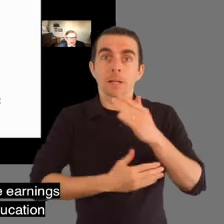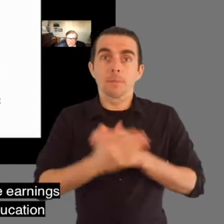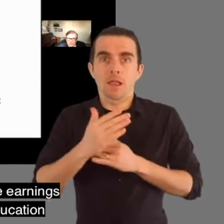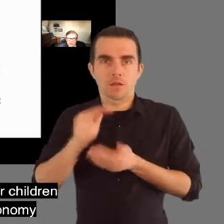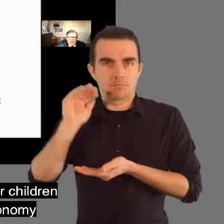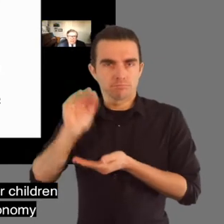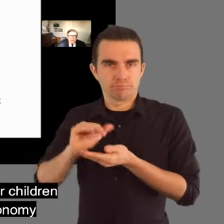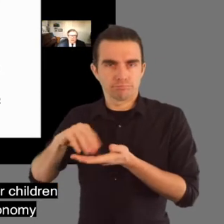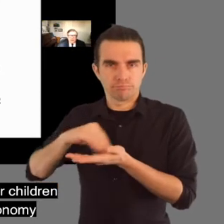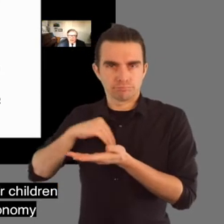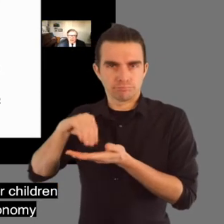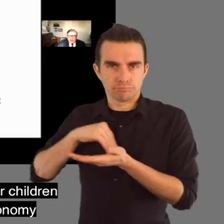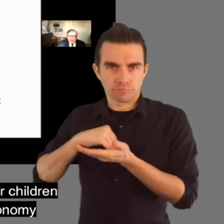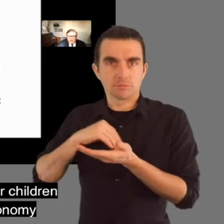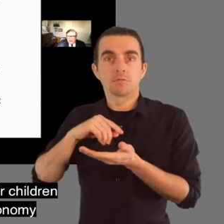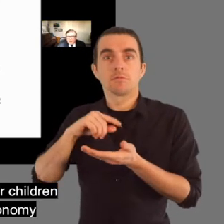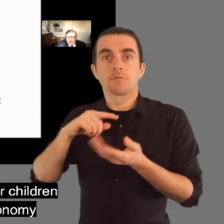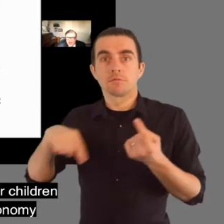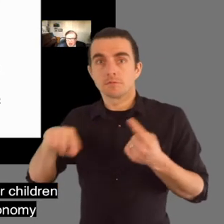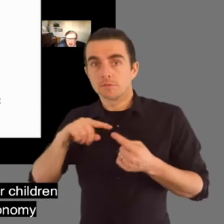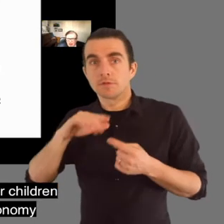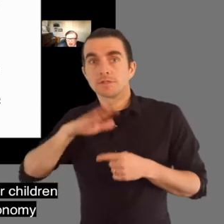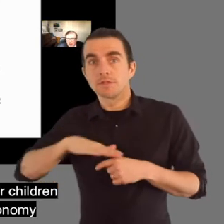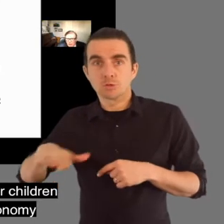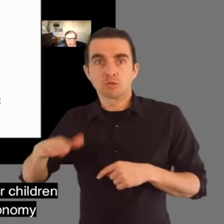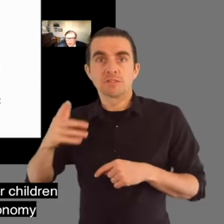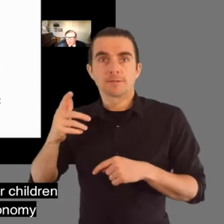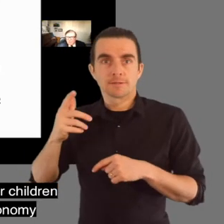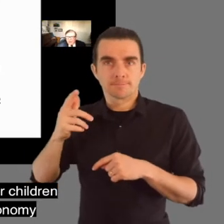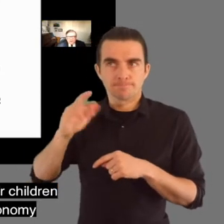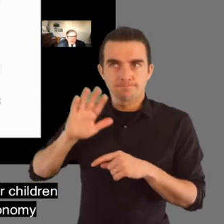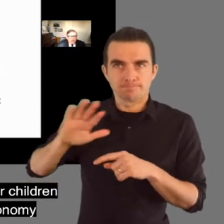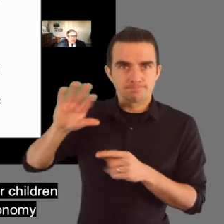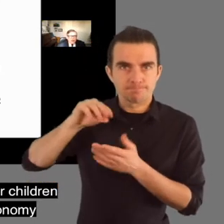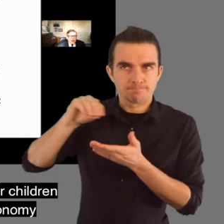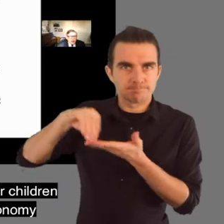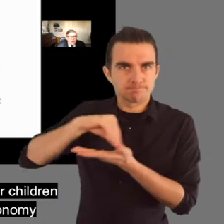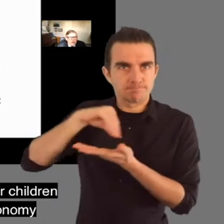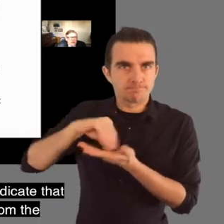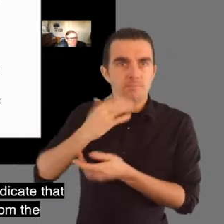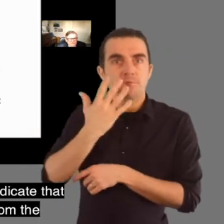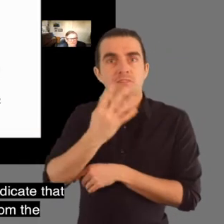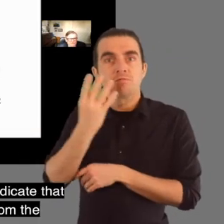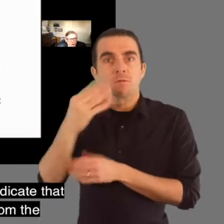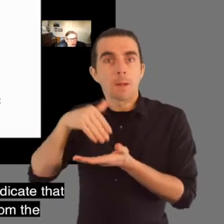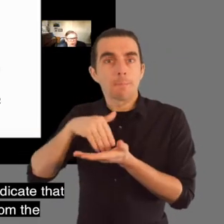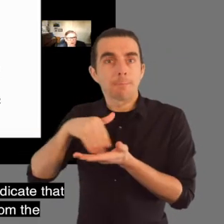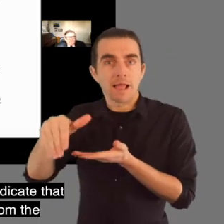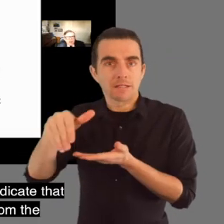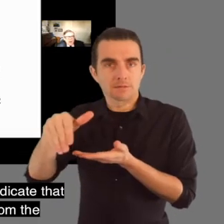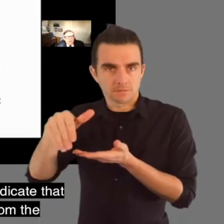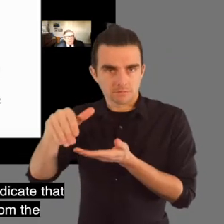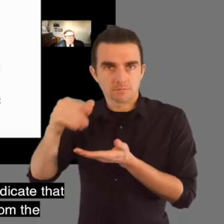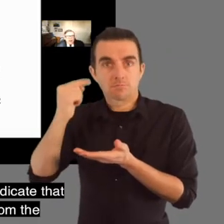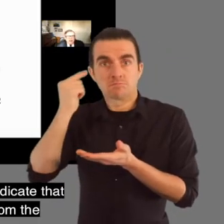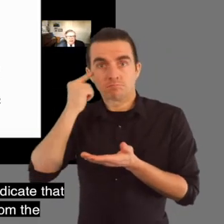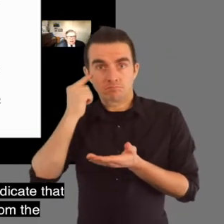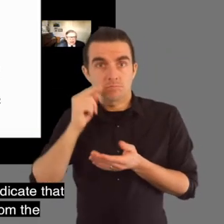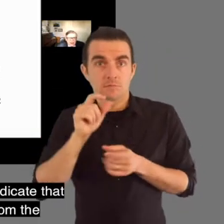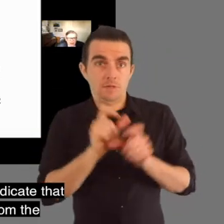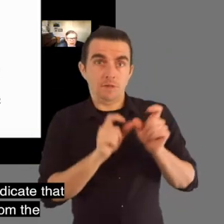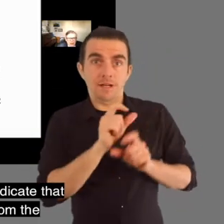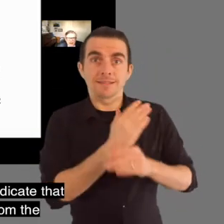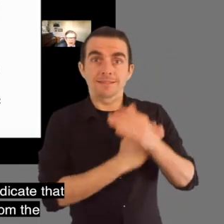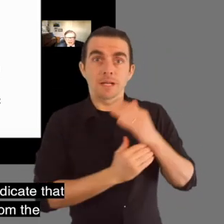education amongst disabled people and their children were estimated to cost the economy £54 million